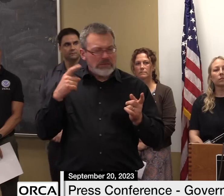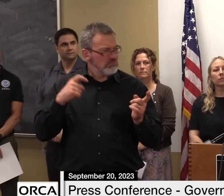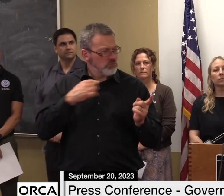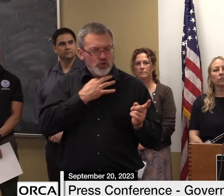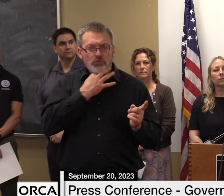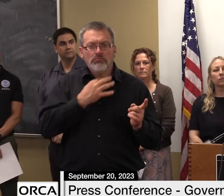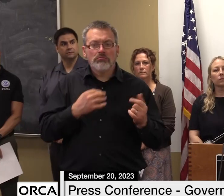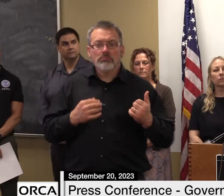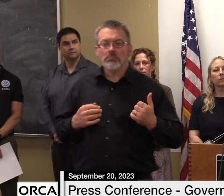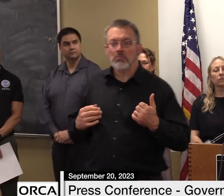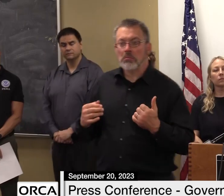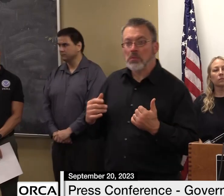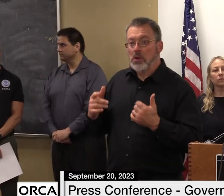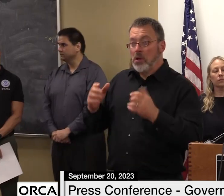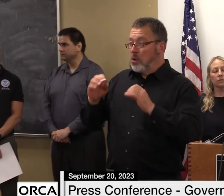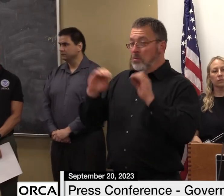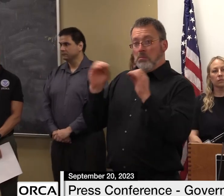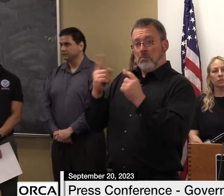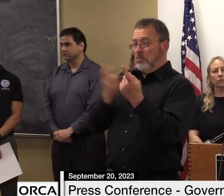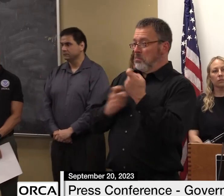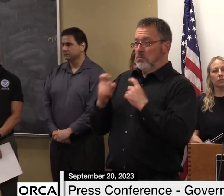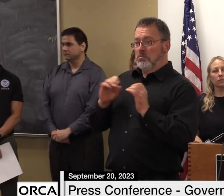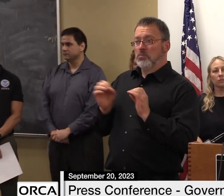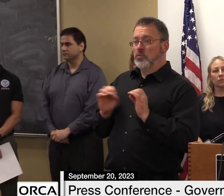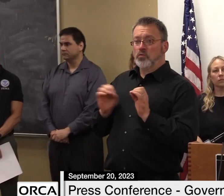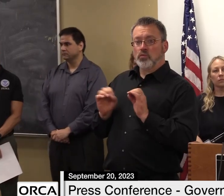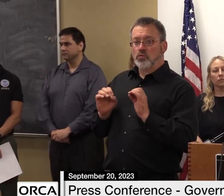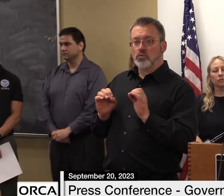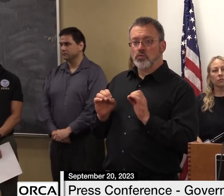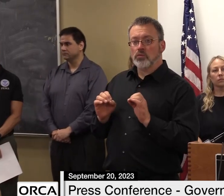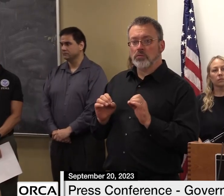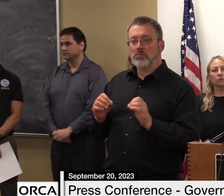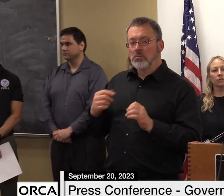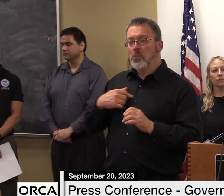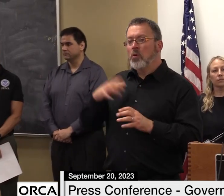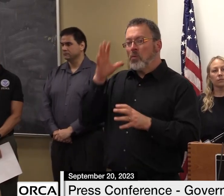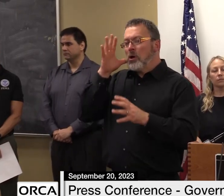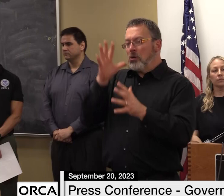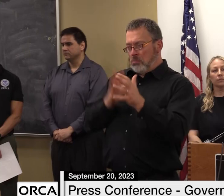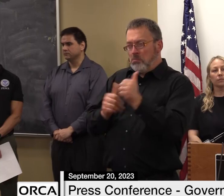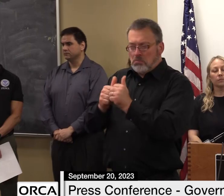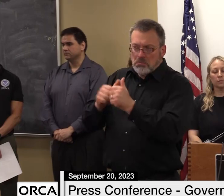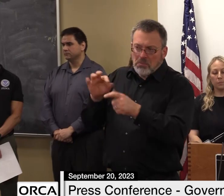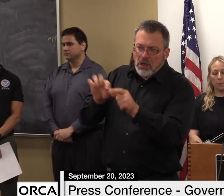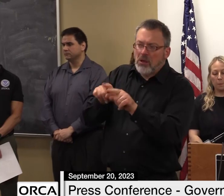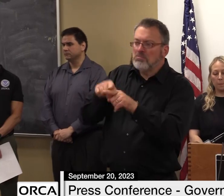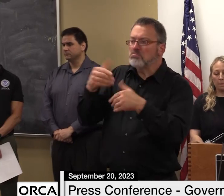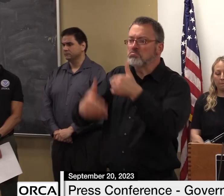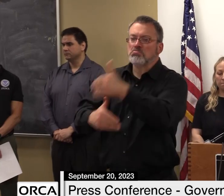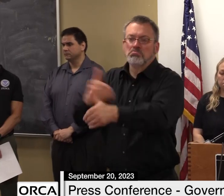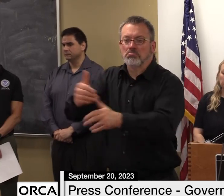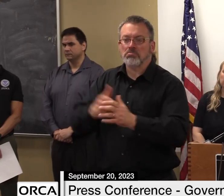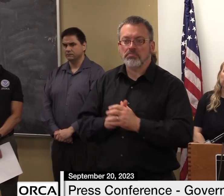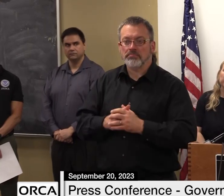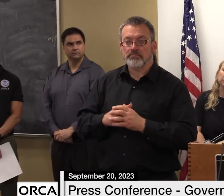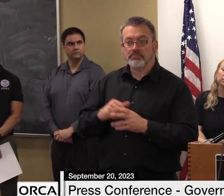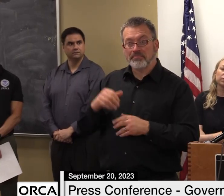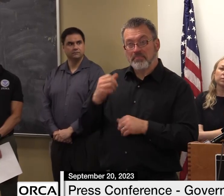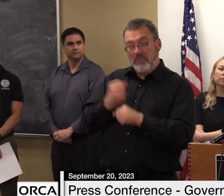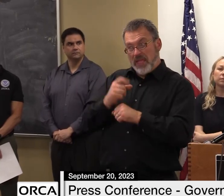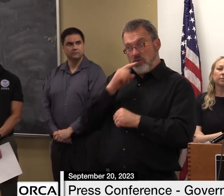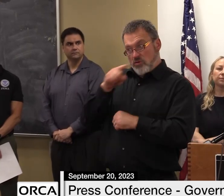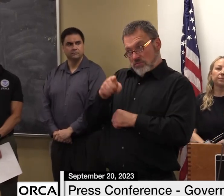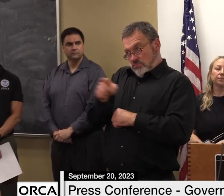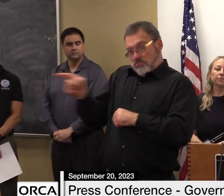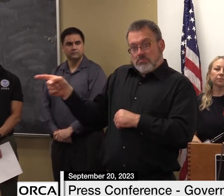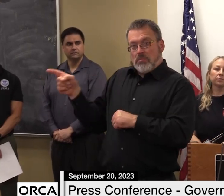for anything at this point. We wanted to update them on where we're going with this, make sure that they know, because when we went into